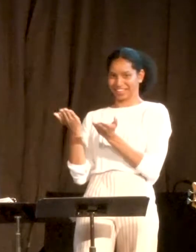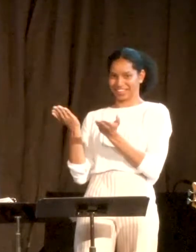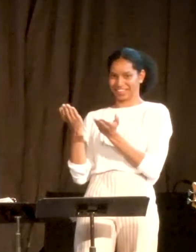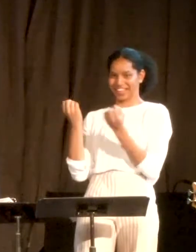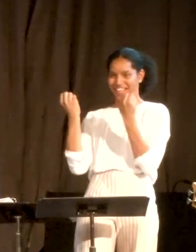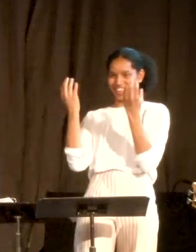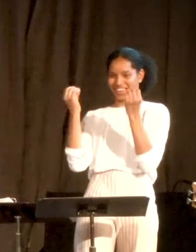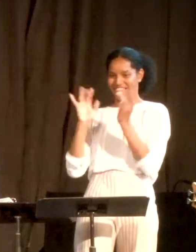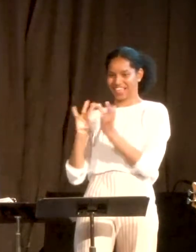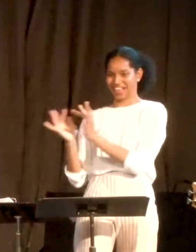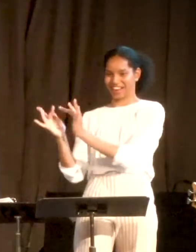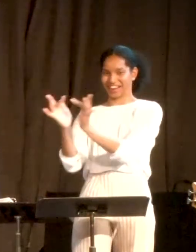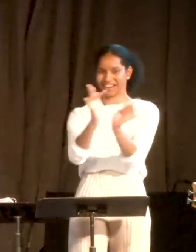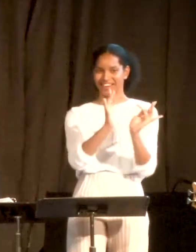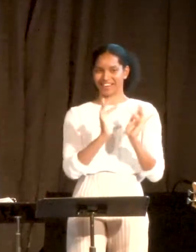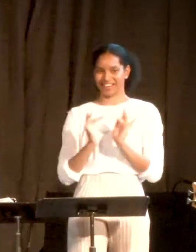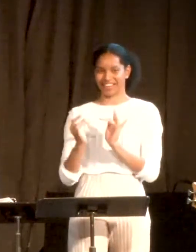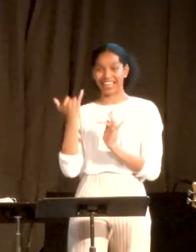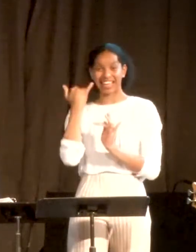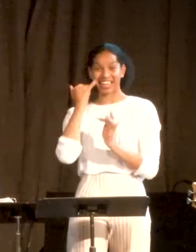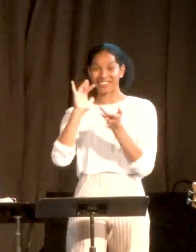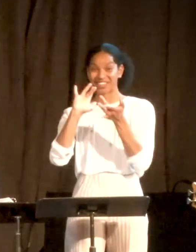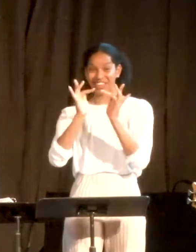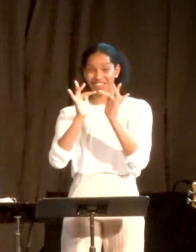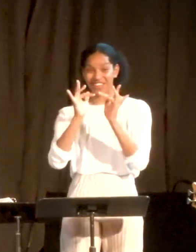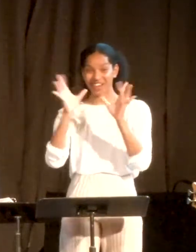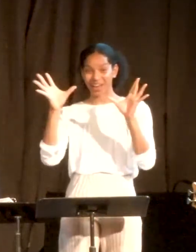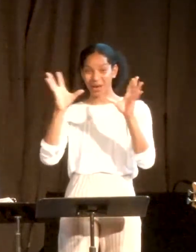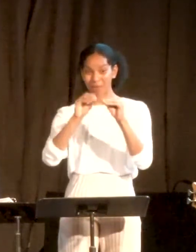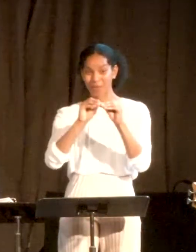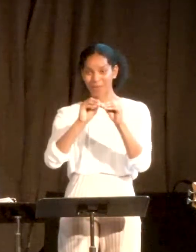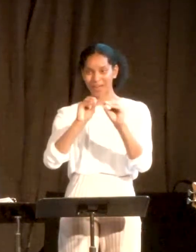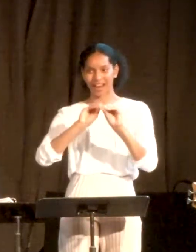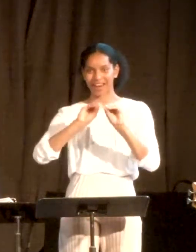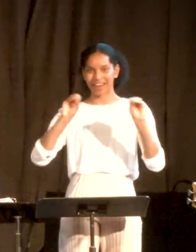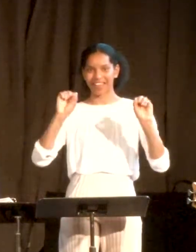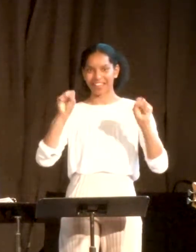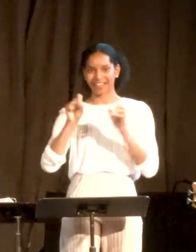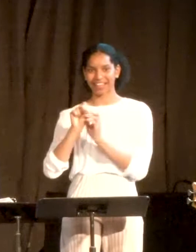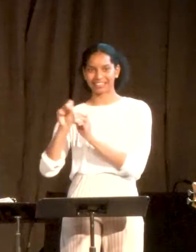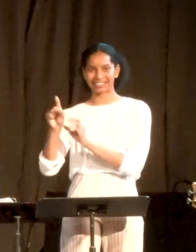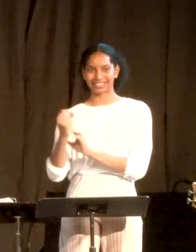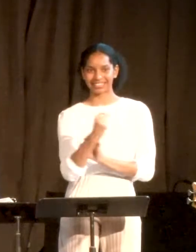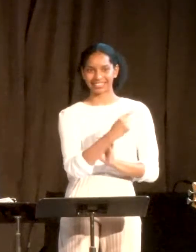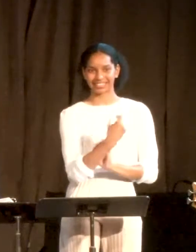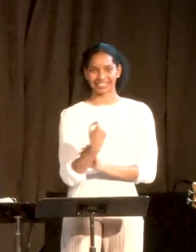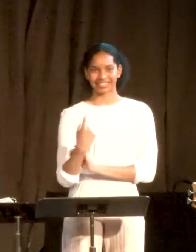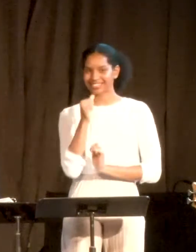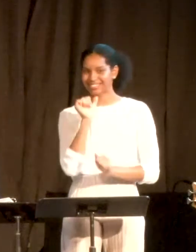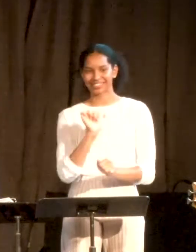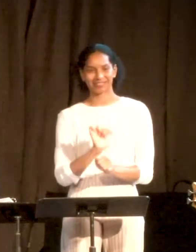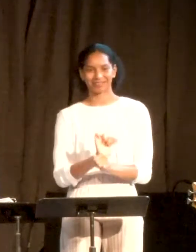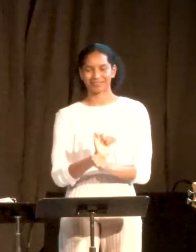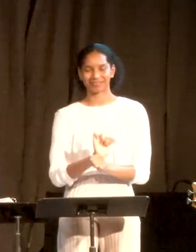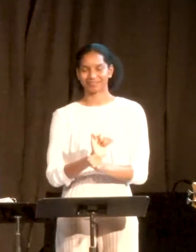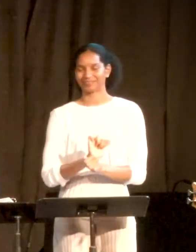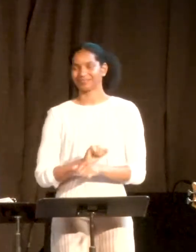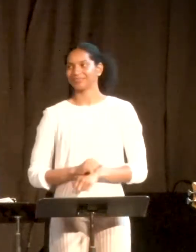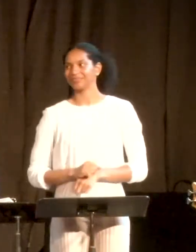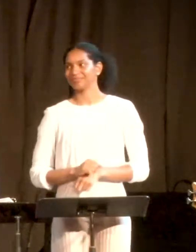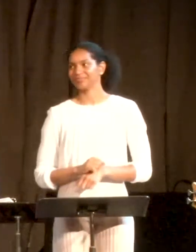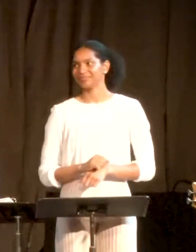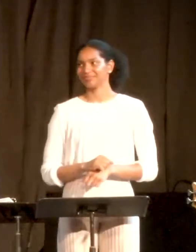So if the internet goes out, our own internal communications here between the back of the